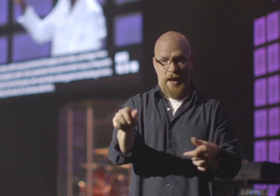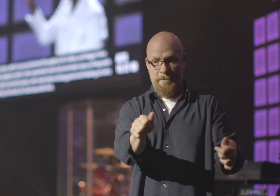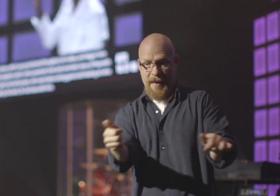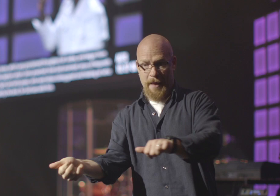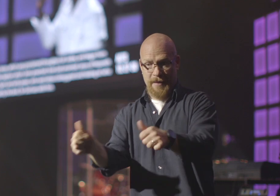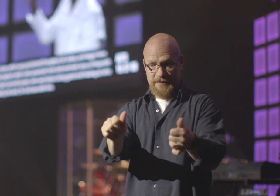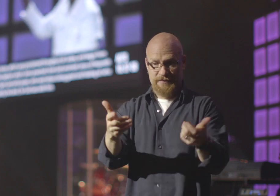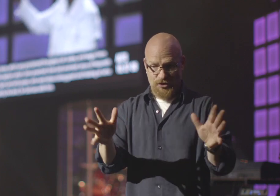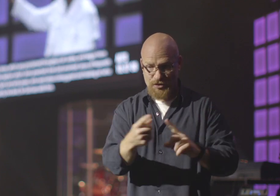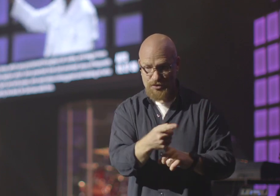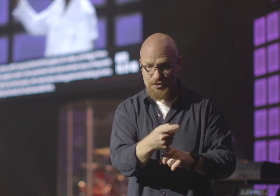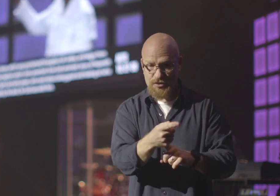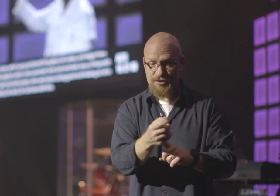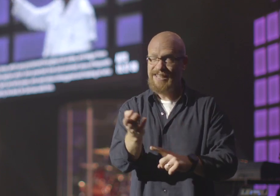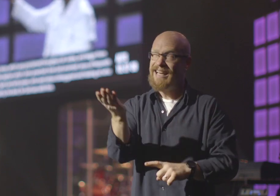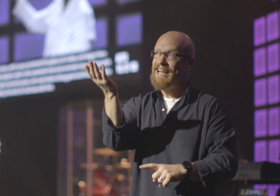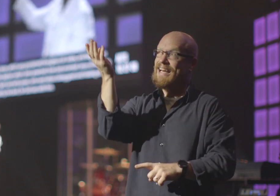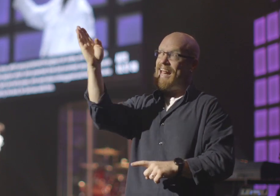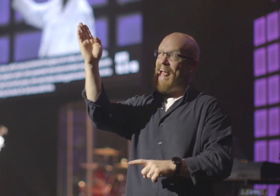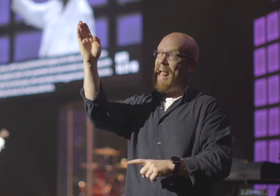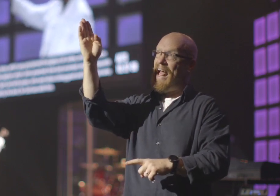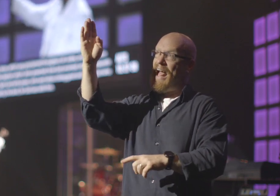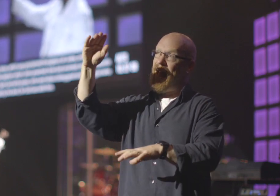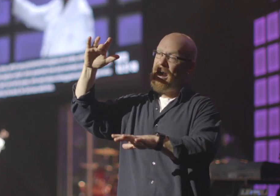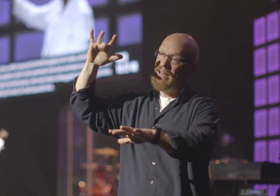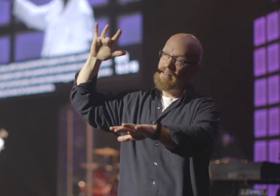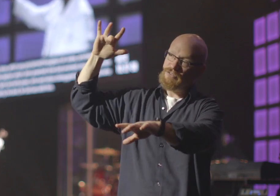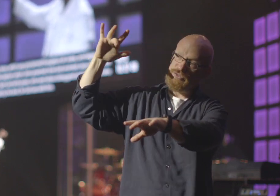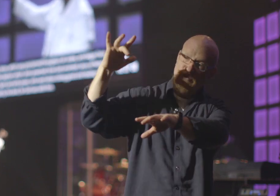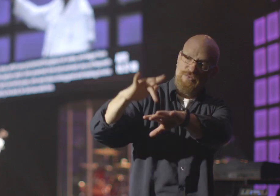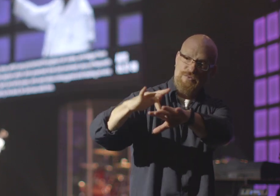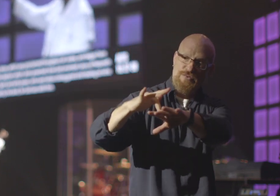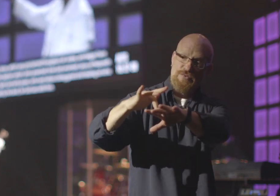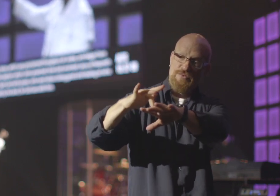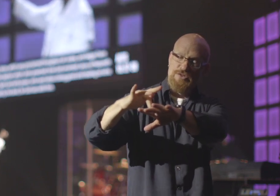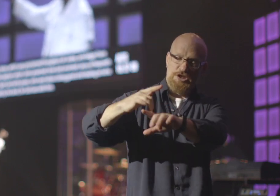key, how God anointed Jesus of Nazareth